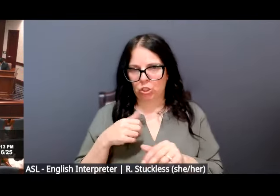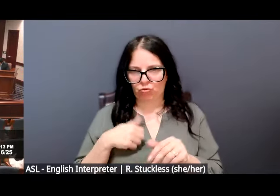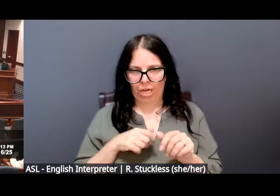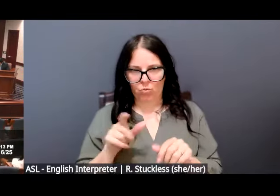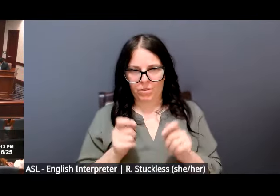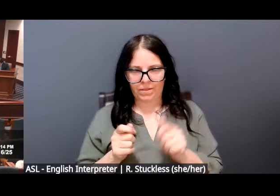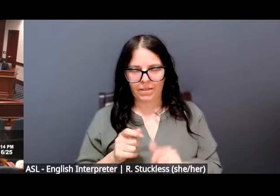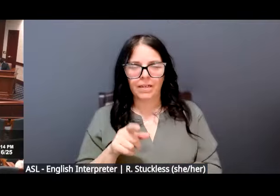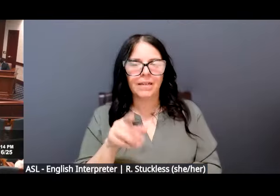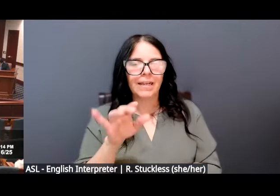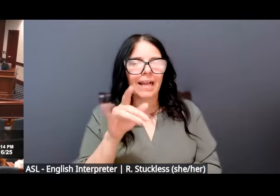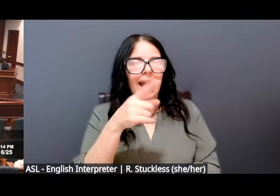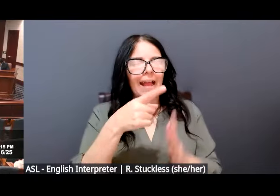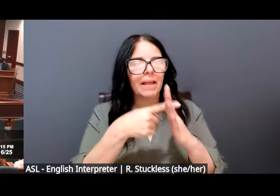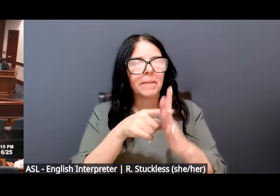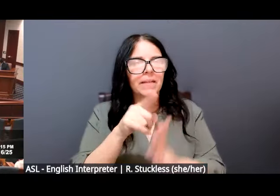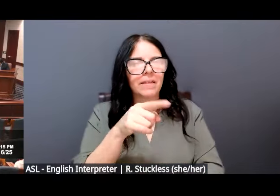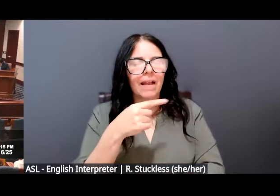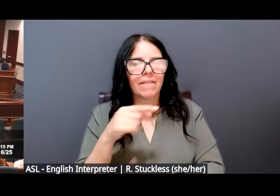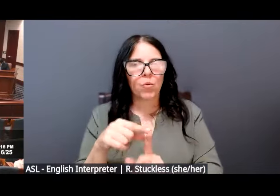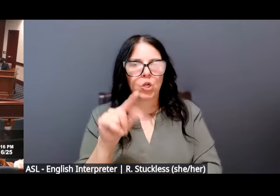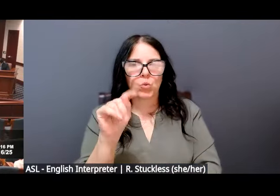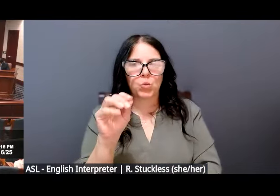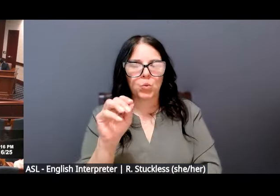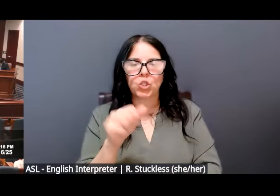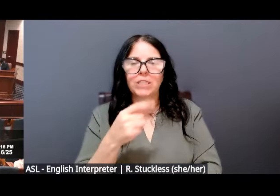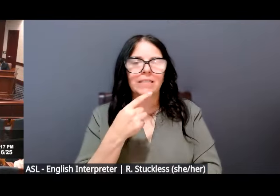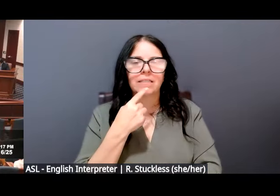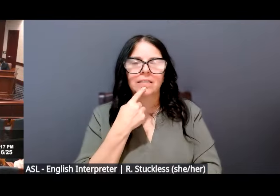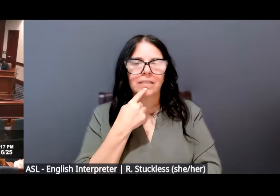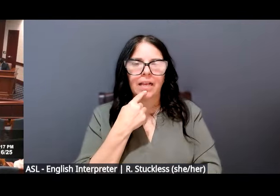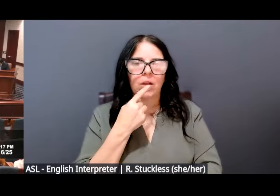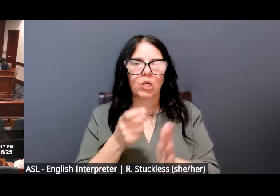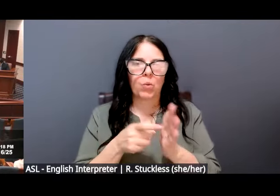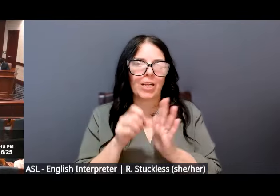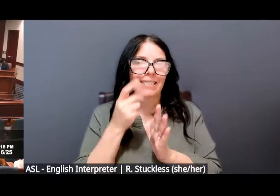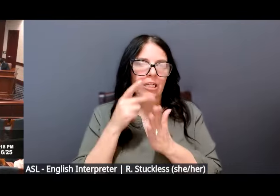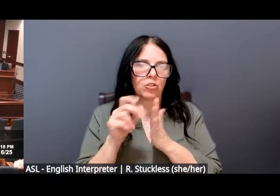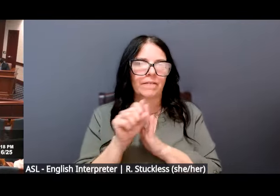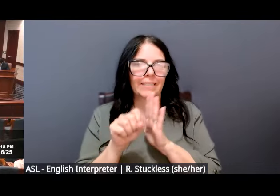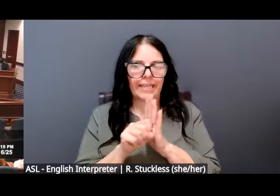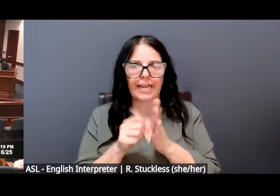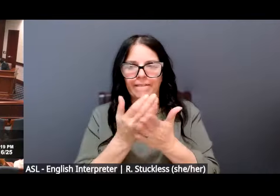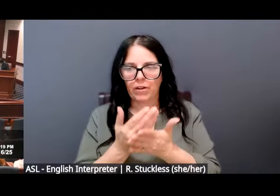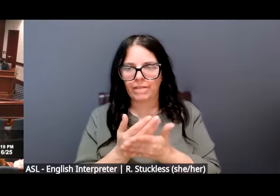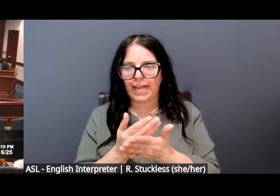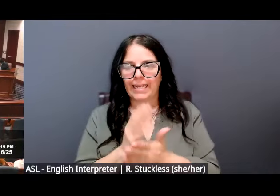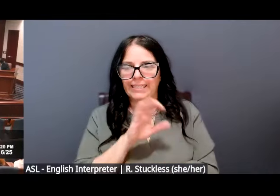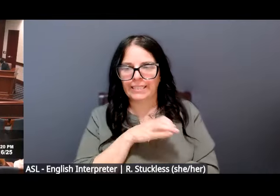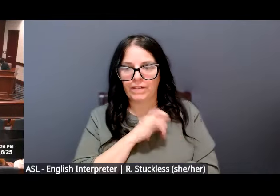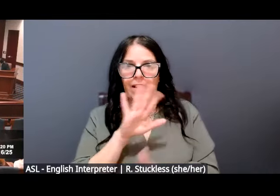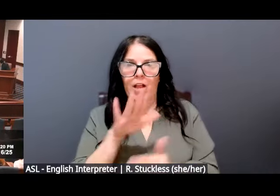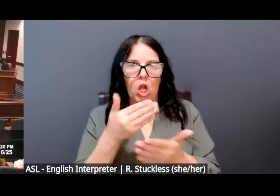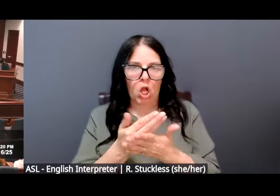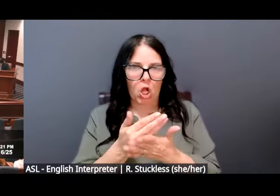just right at the front, the word "to" and just say requires Secretary of State verify citizenship of all registered voters is probably what I would